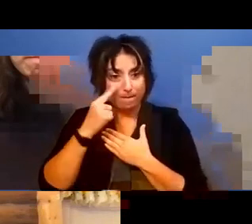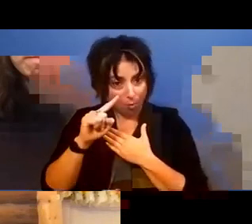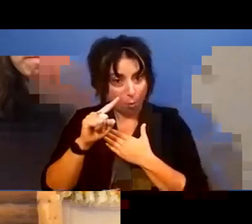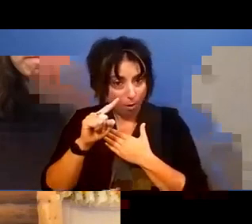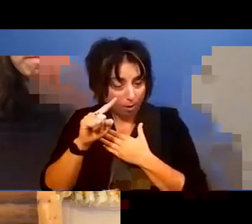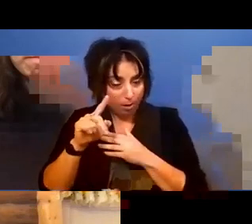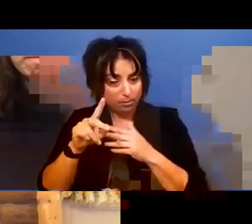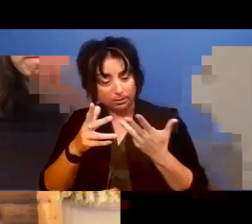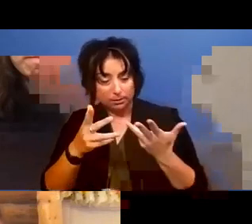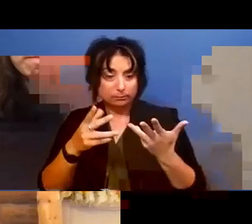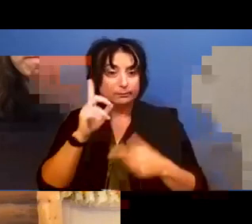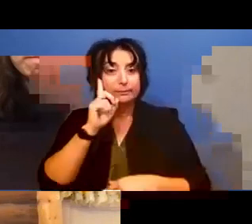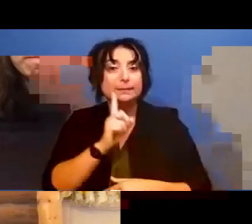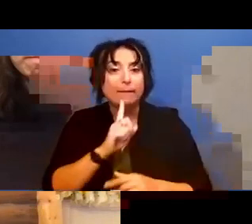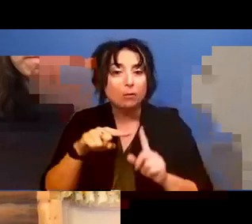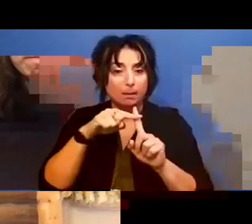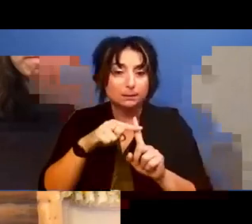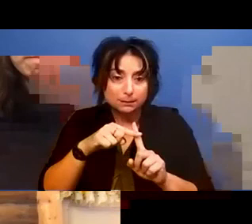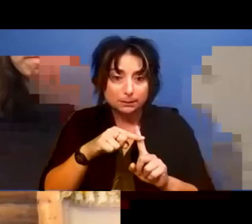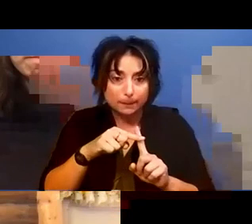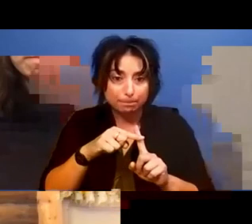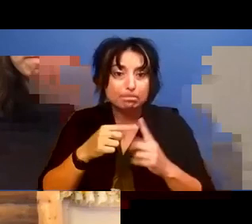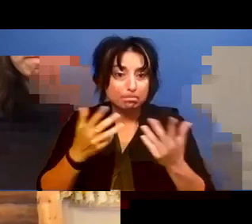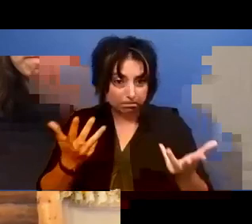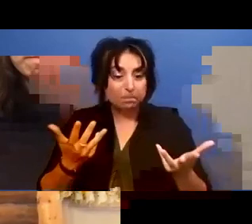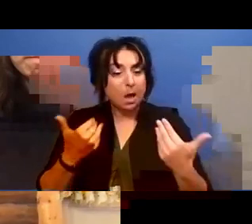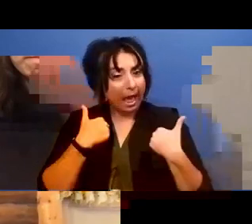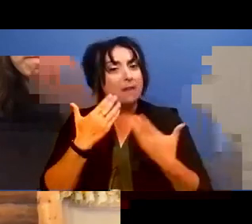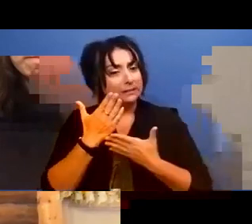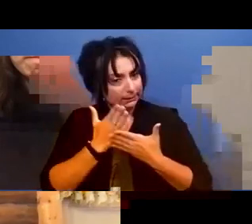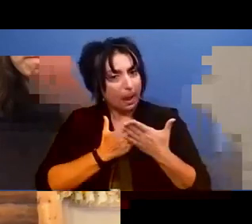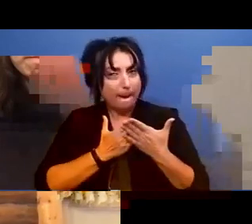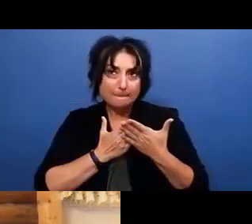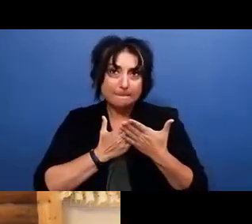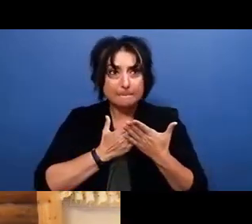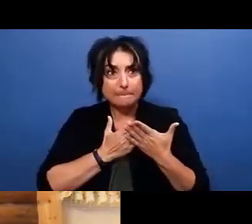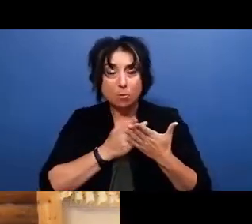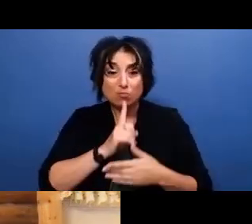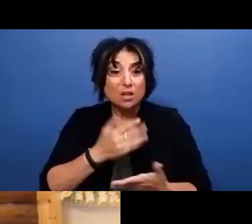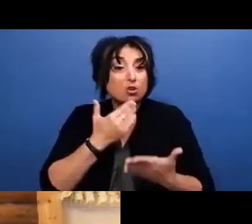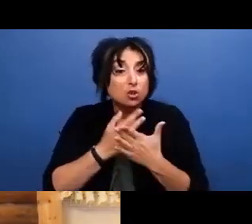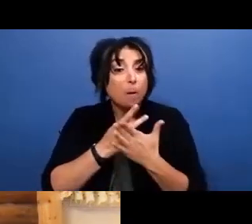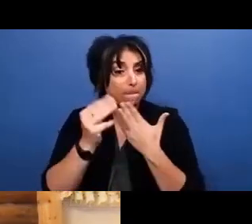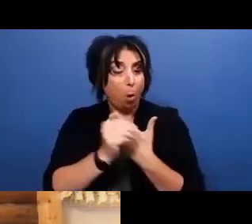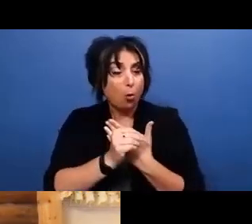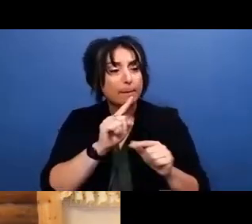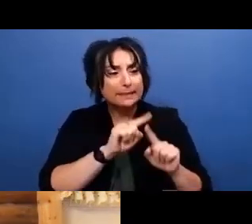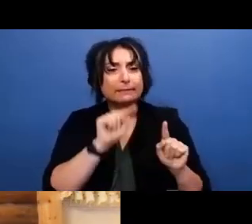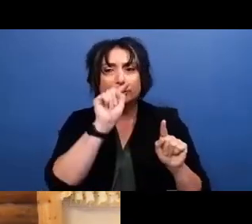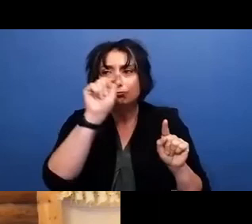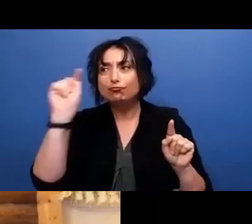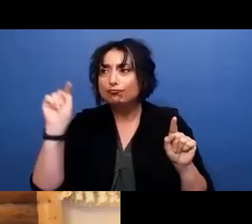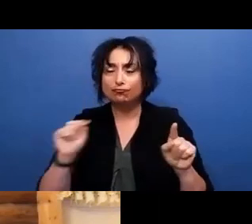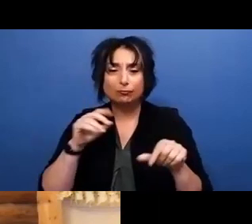have multiple disabilities. So there are actually some really good programs in different areas of